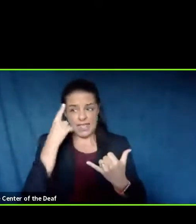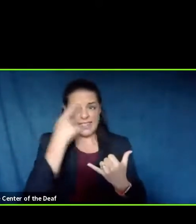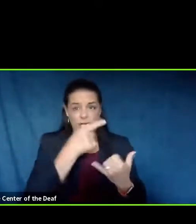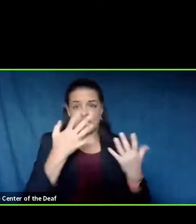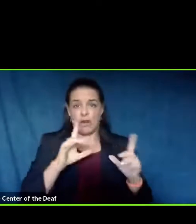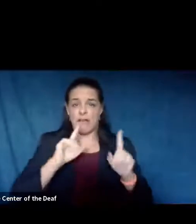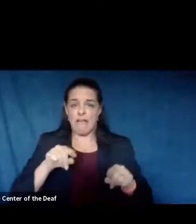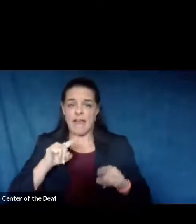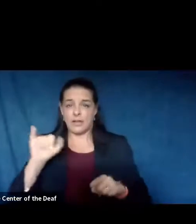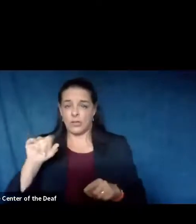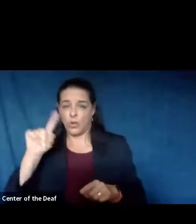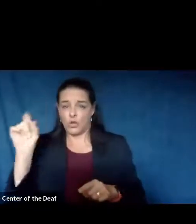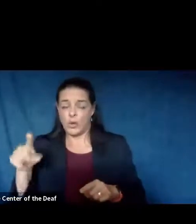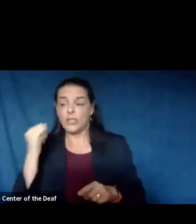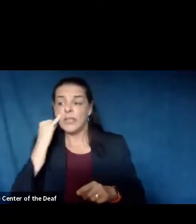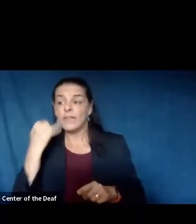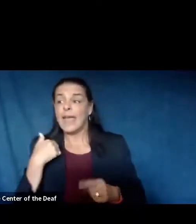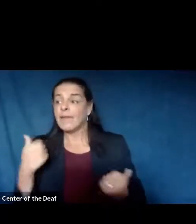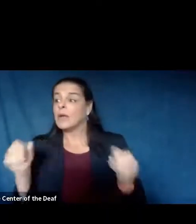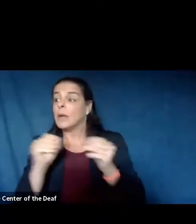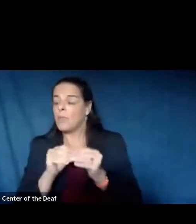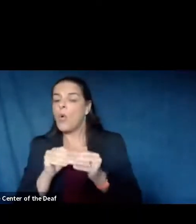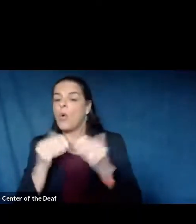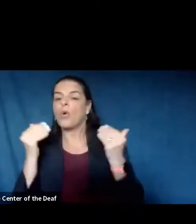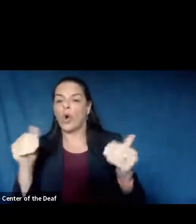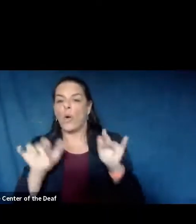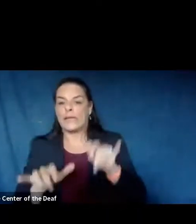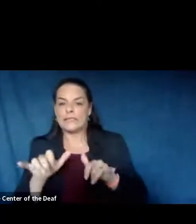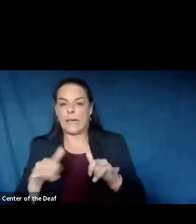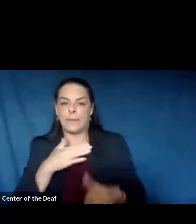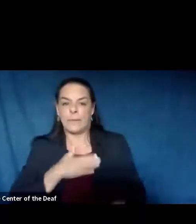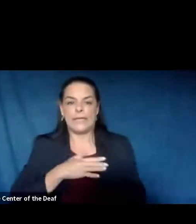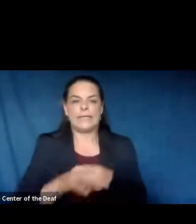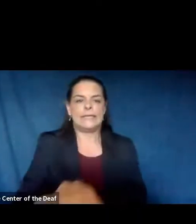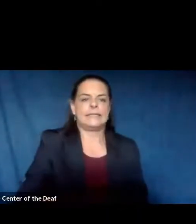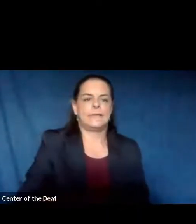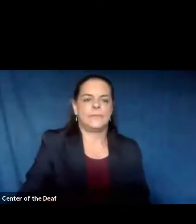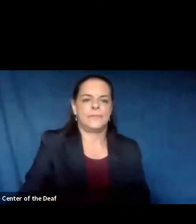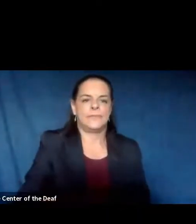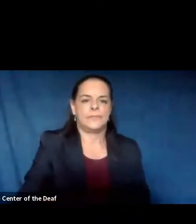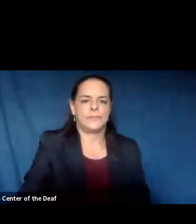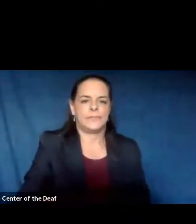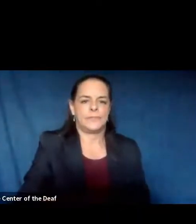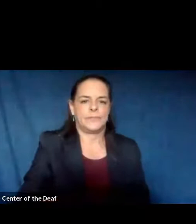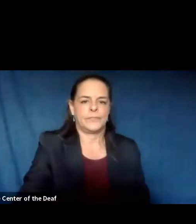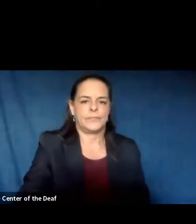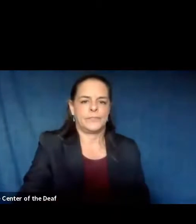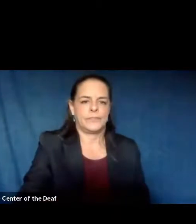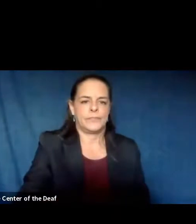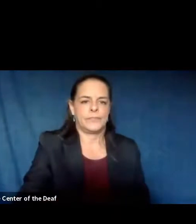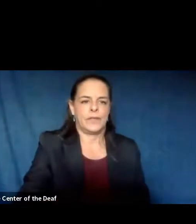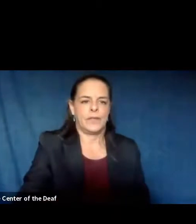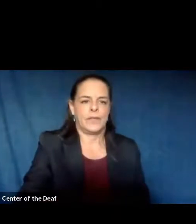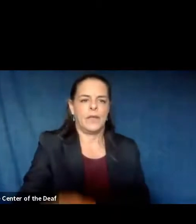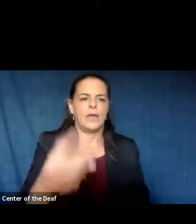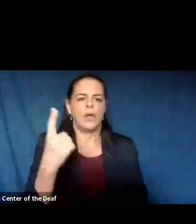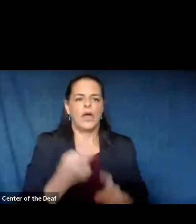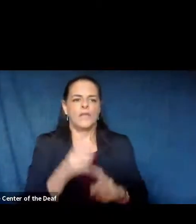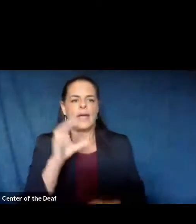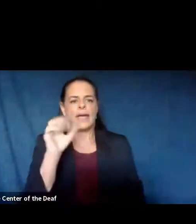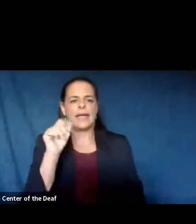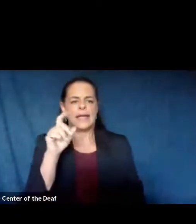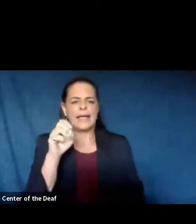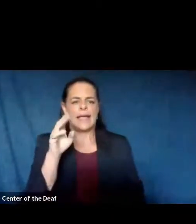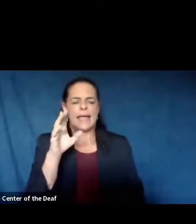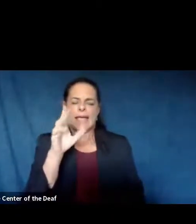talking points, but if you have any further questions, please go ahead and type those in. The first question we have is from Kay Bridge. If you can type your name